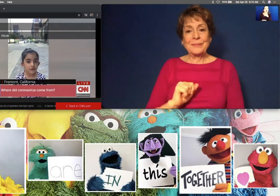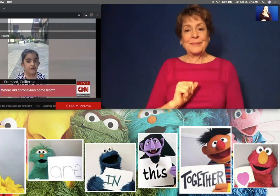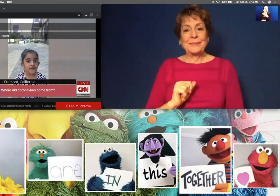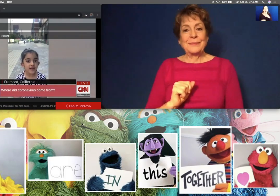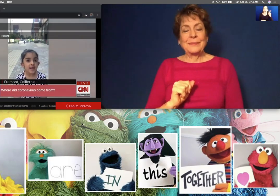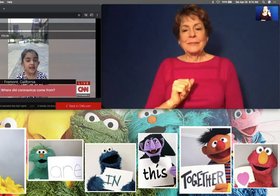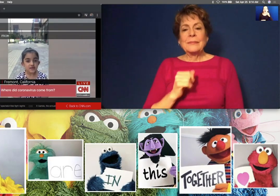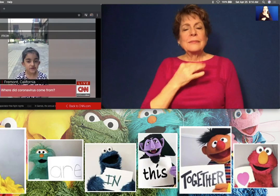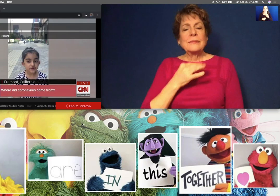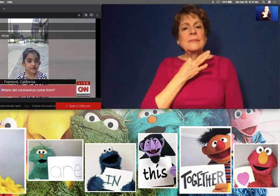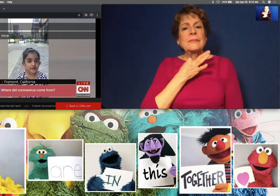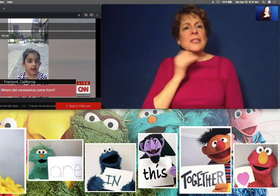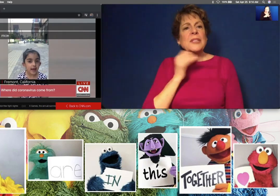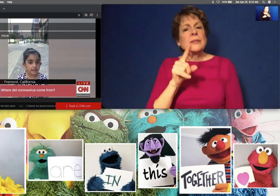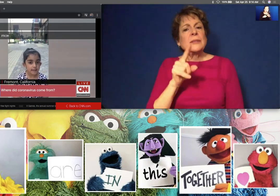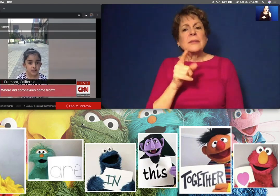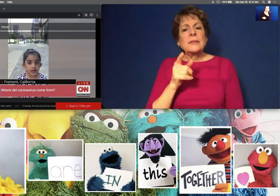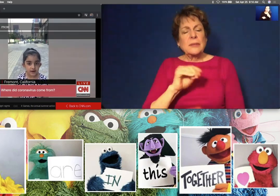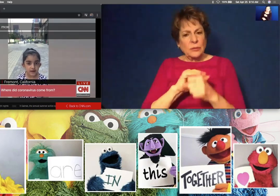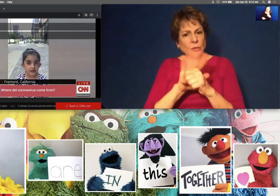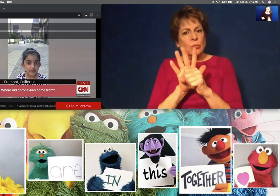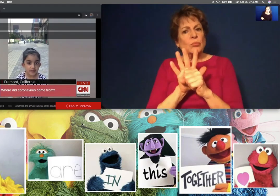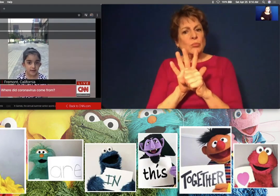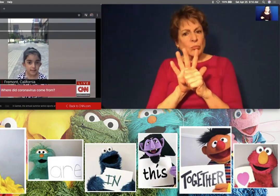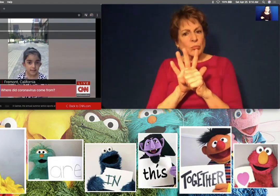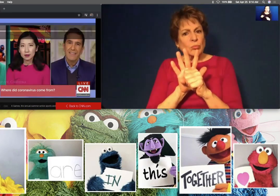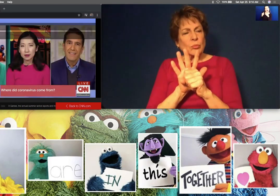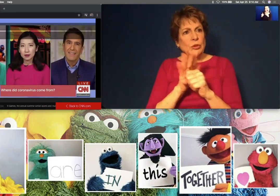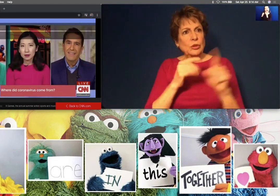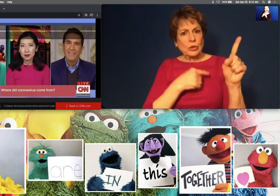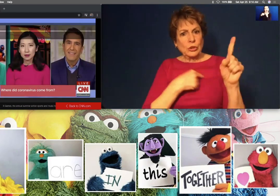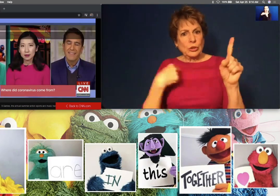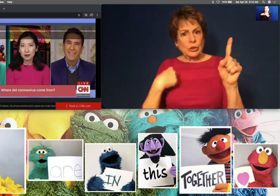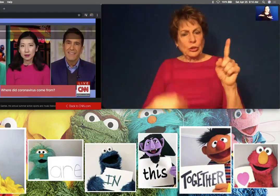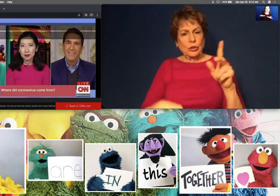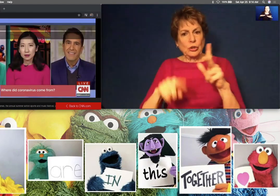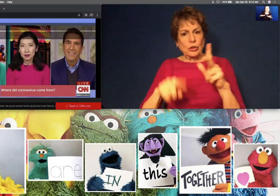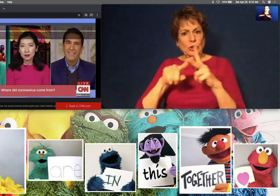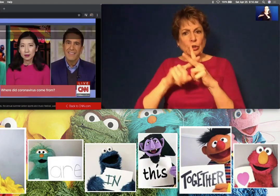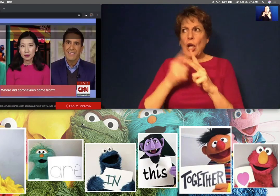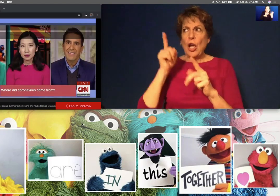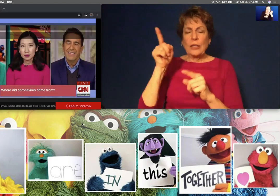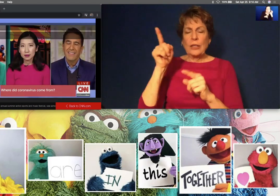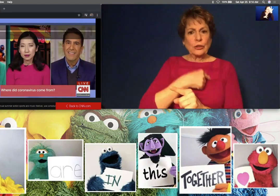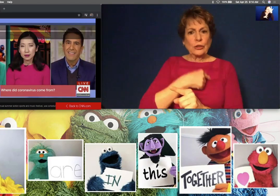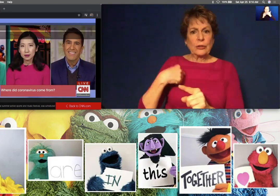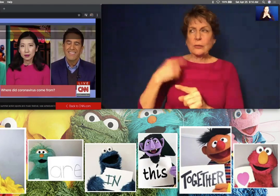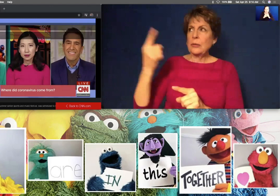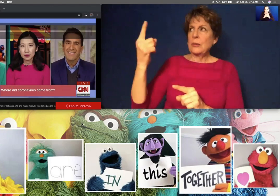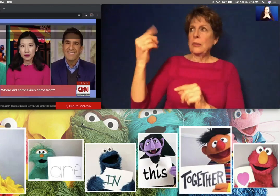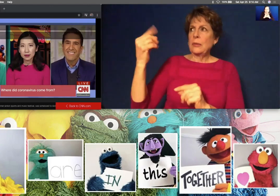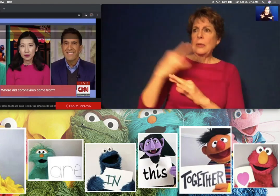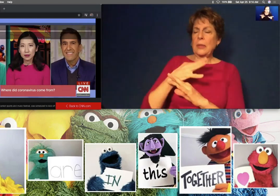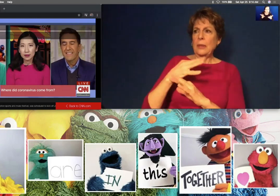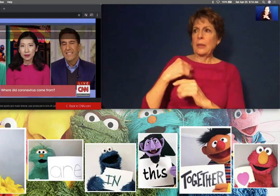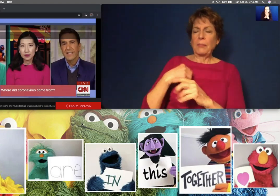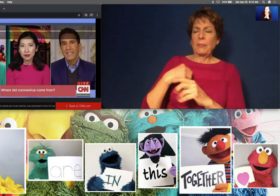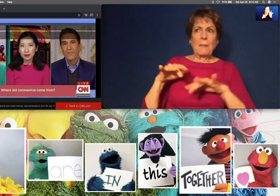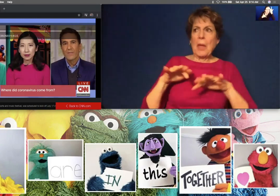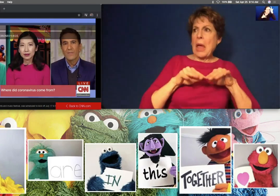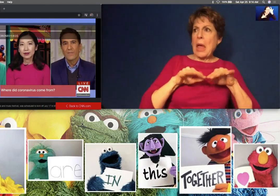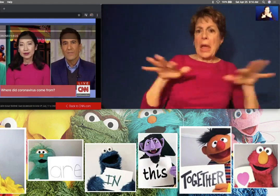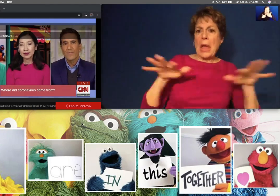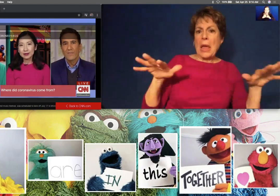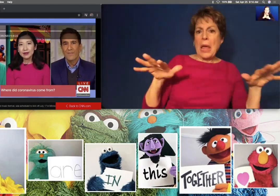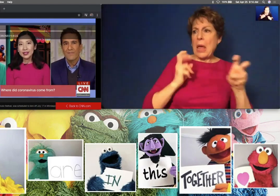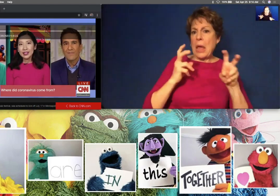How do you think coronavirus started? I know it started in China, but how do you think it started to get people sick? Such a great question,